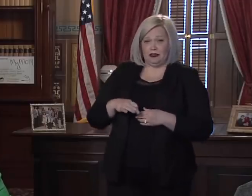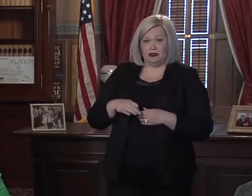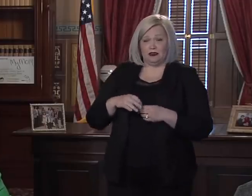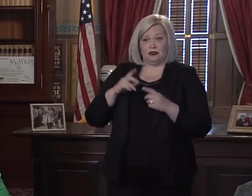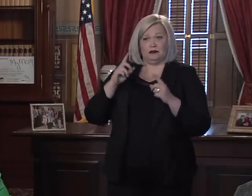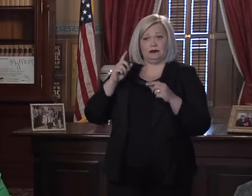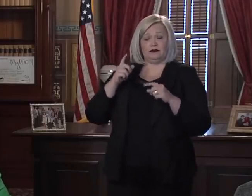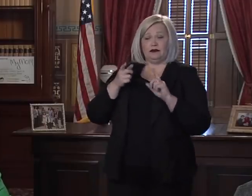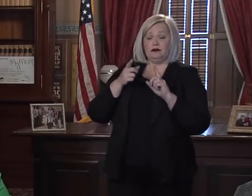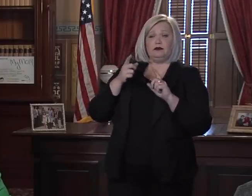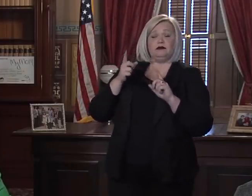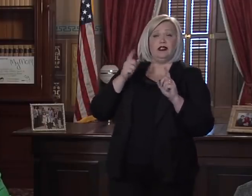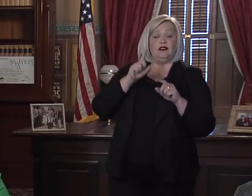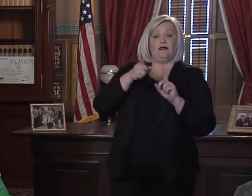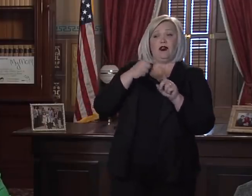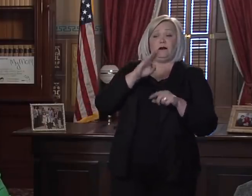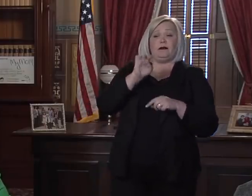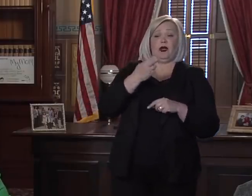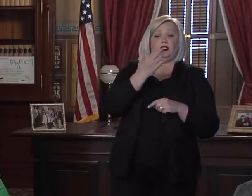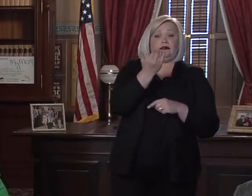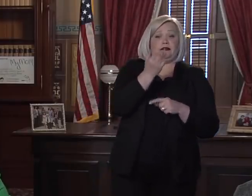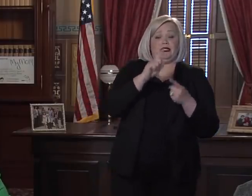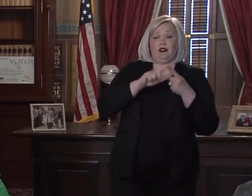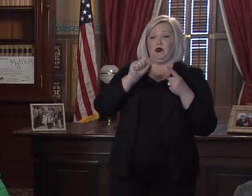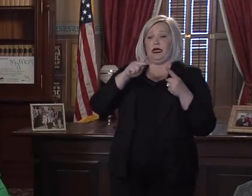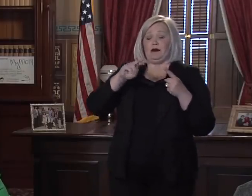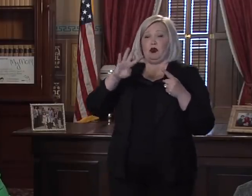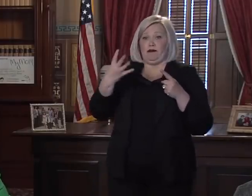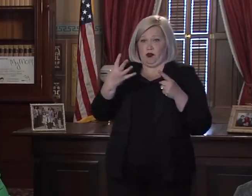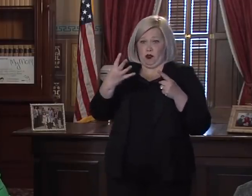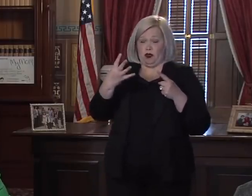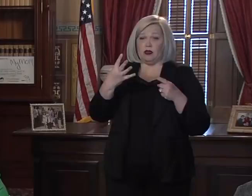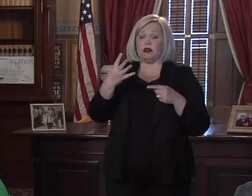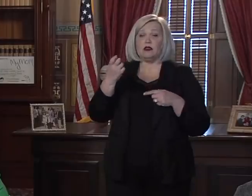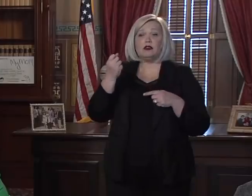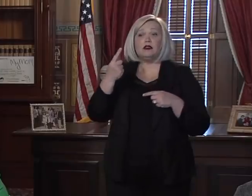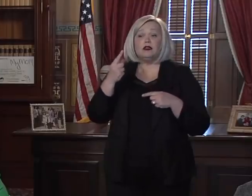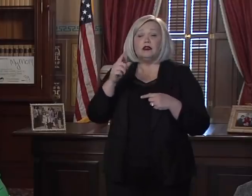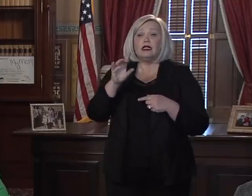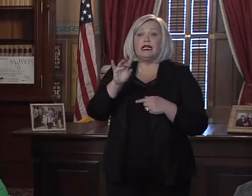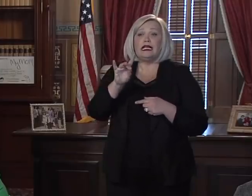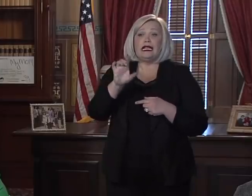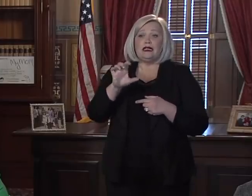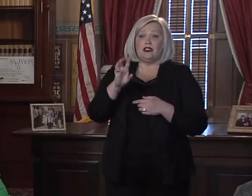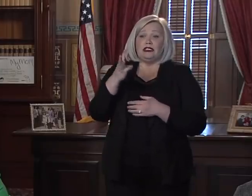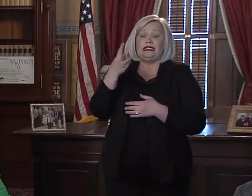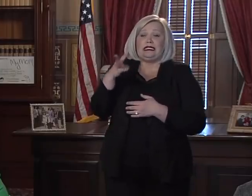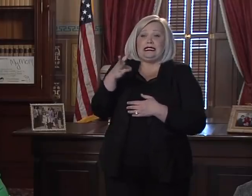March 15th through April 4th, Michigan has seen